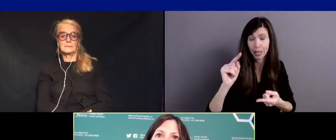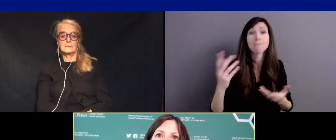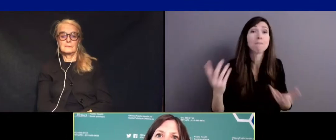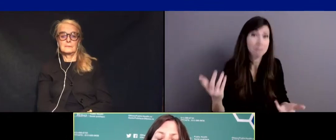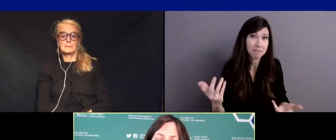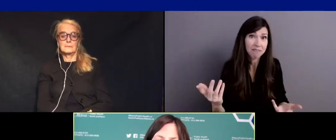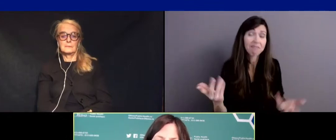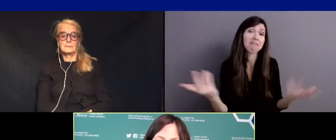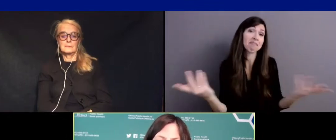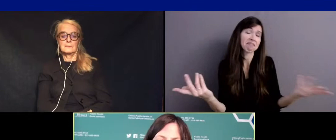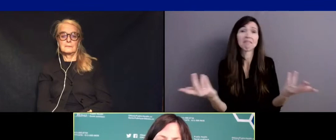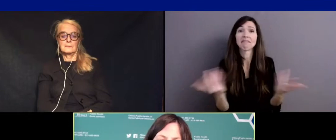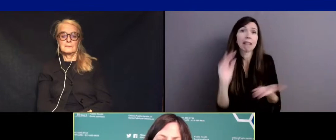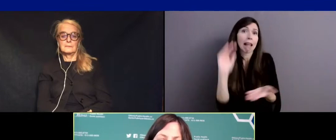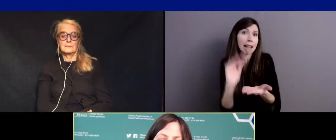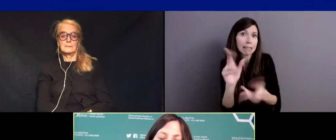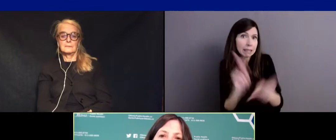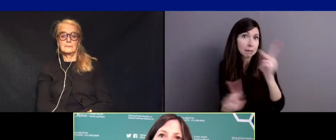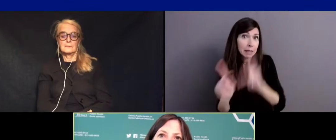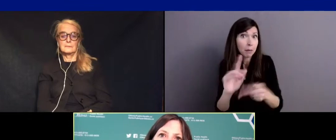that previously.